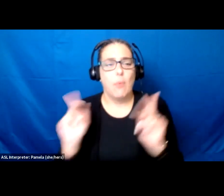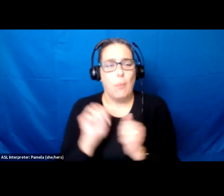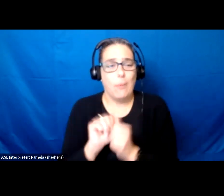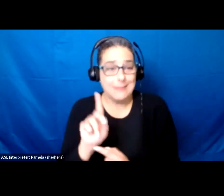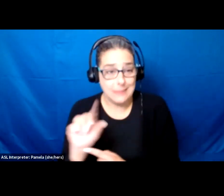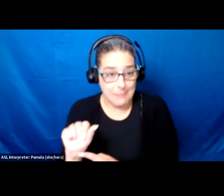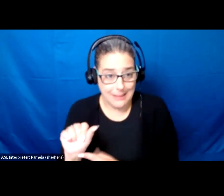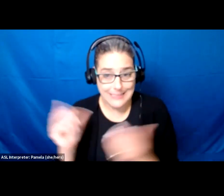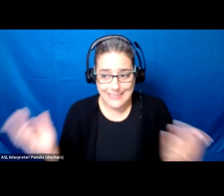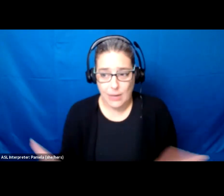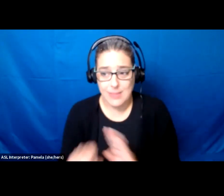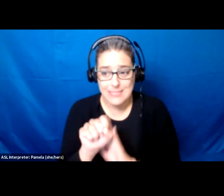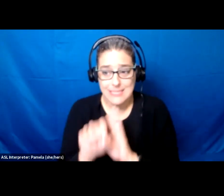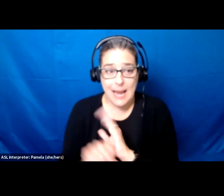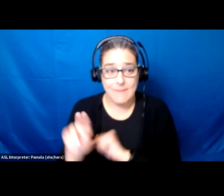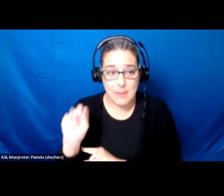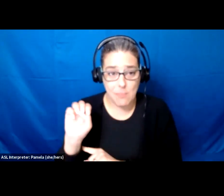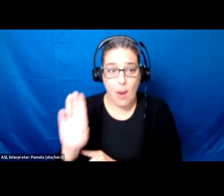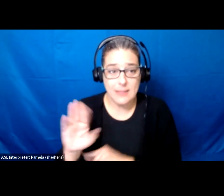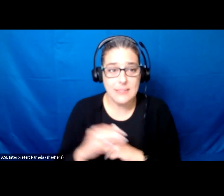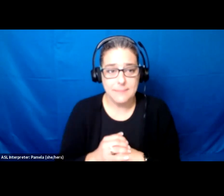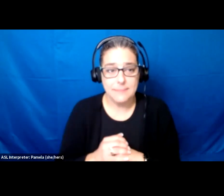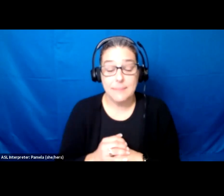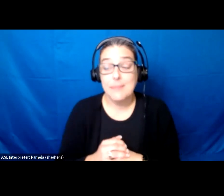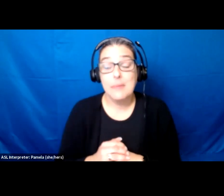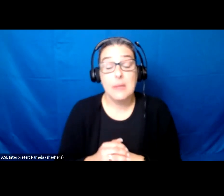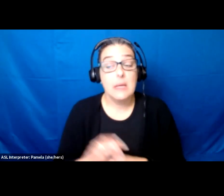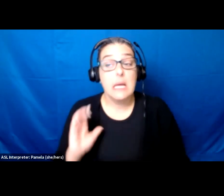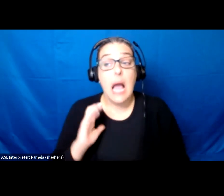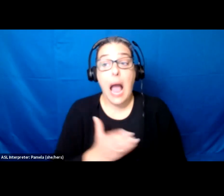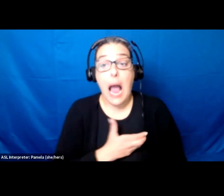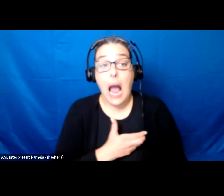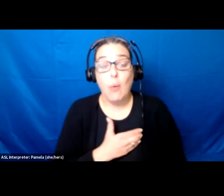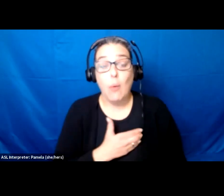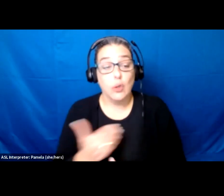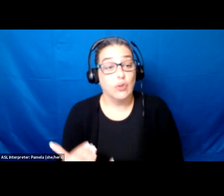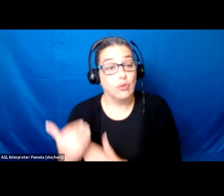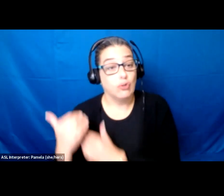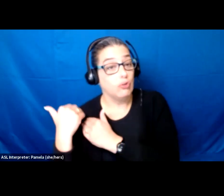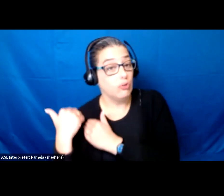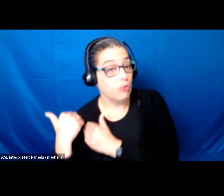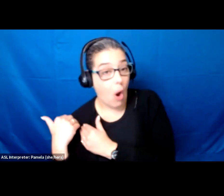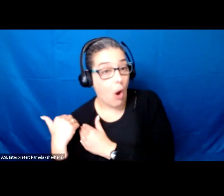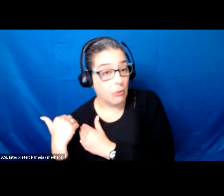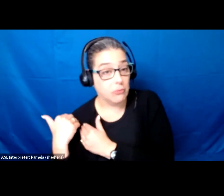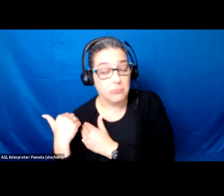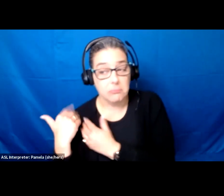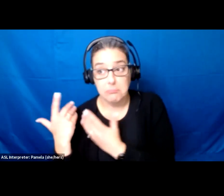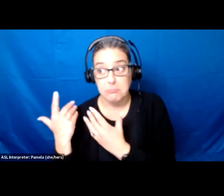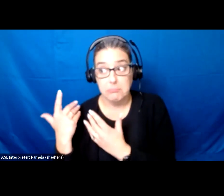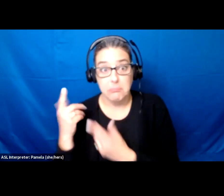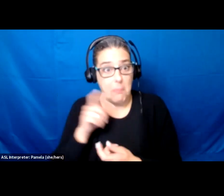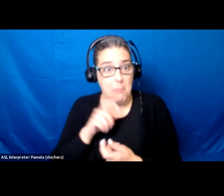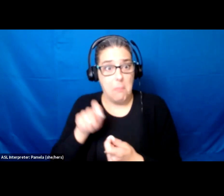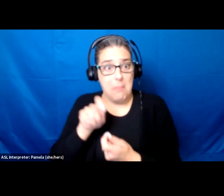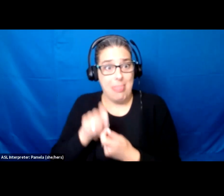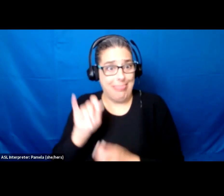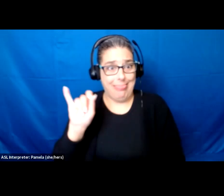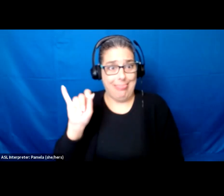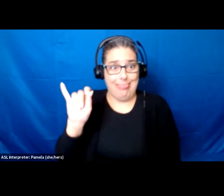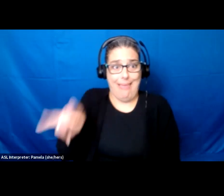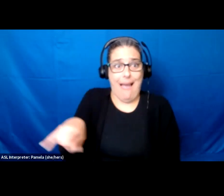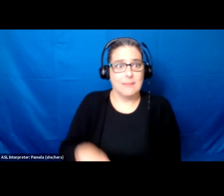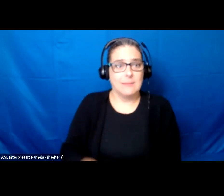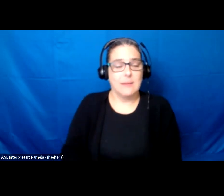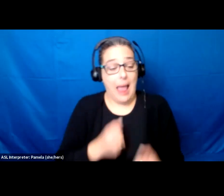Nebraska. Our main charge as an agency is to do just that, to advocate and